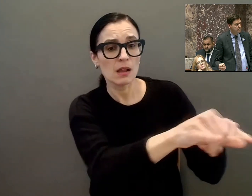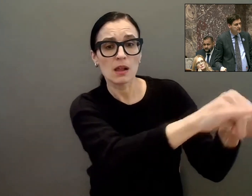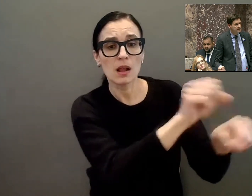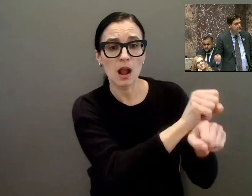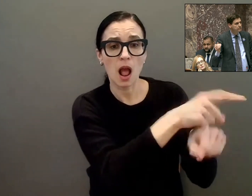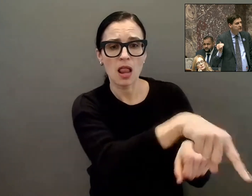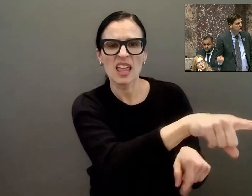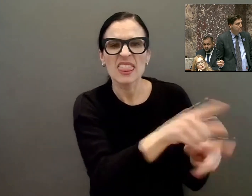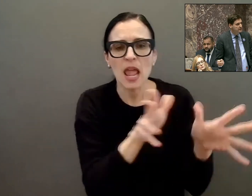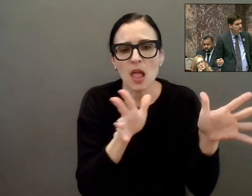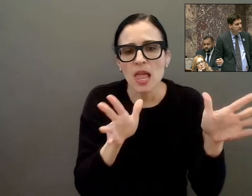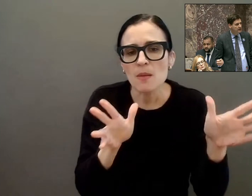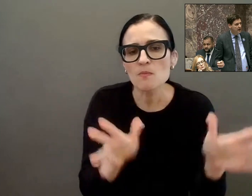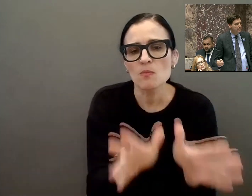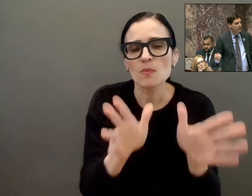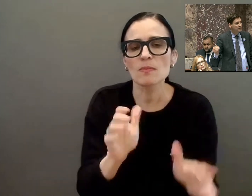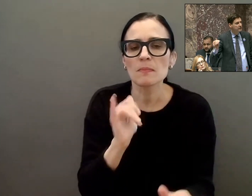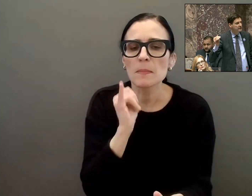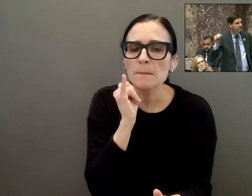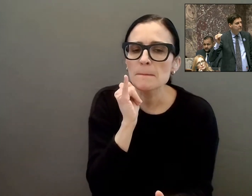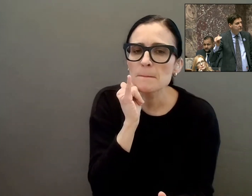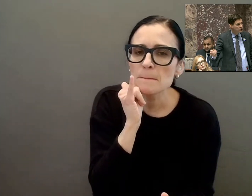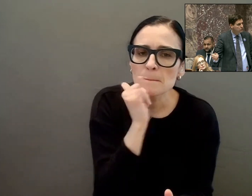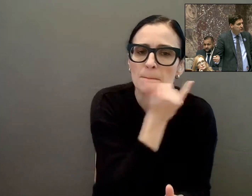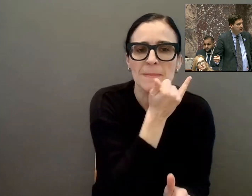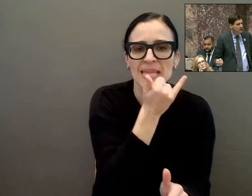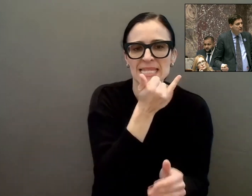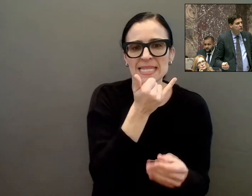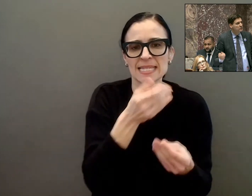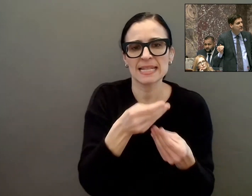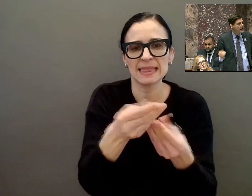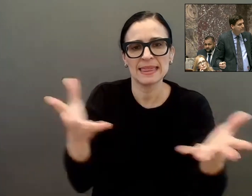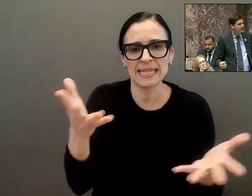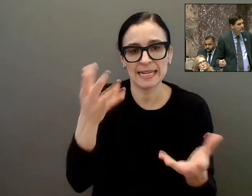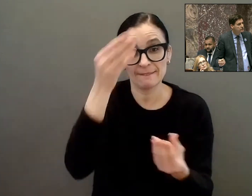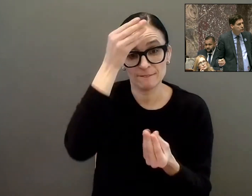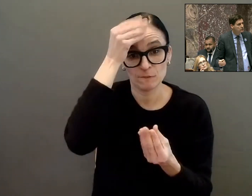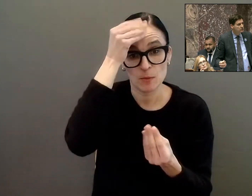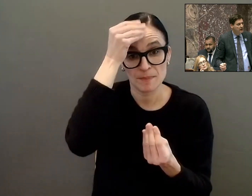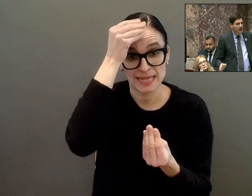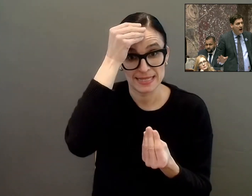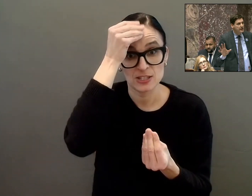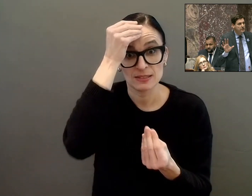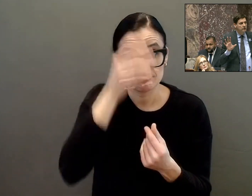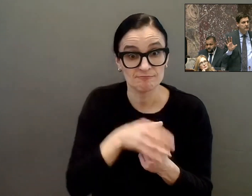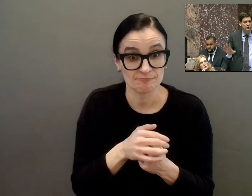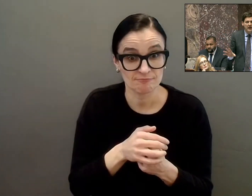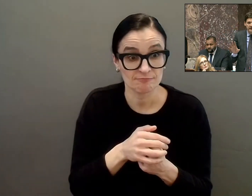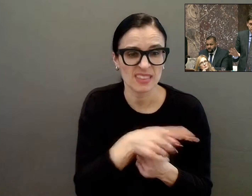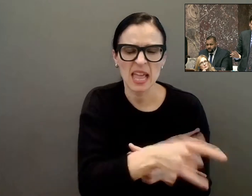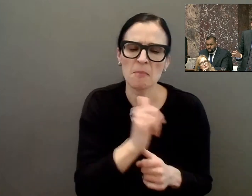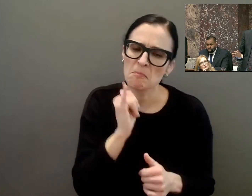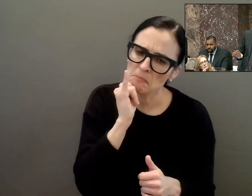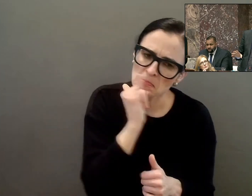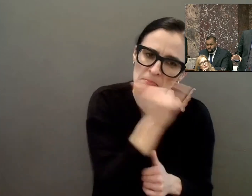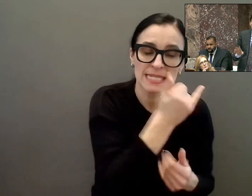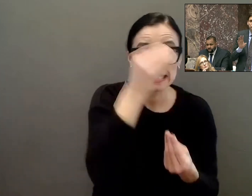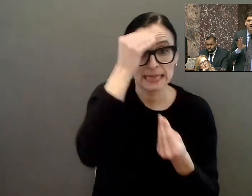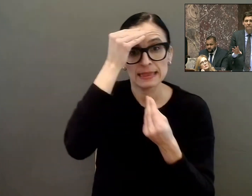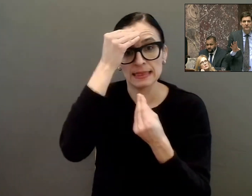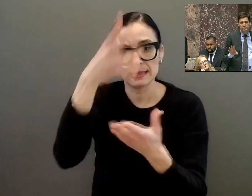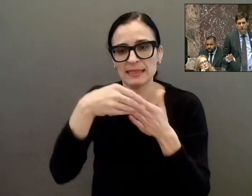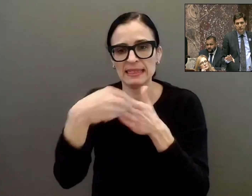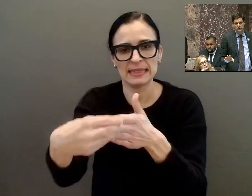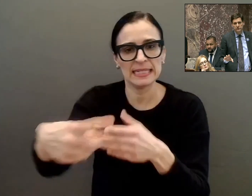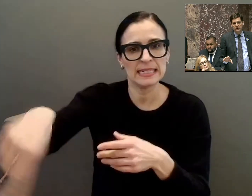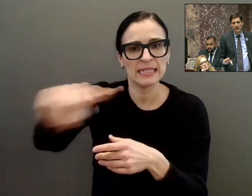parents, misleading British Columbians about everything from Soji to what's happening in our schools. I encourage any parent, if you